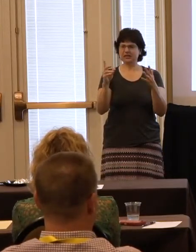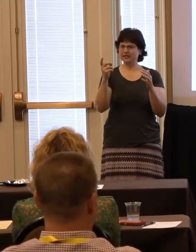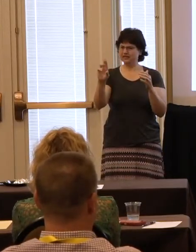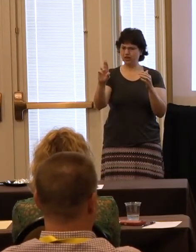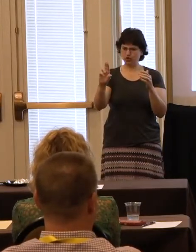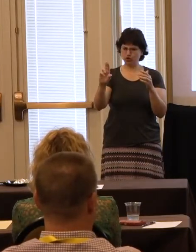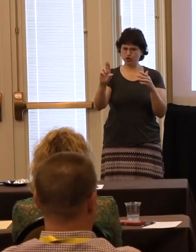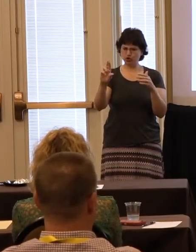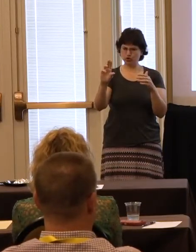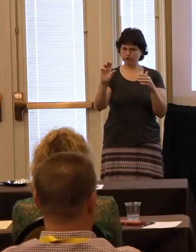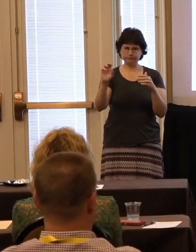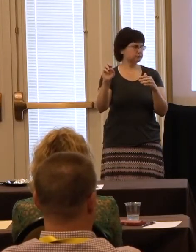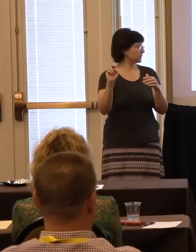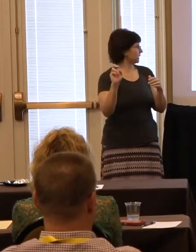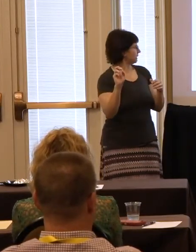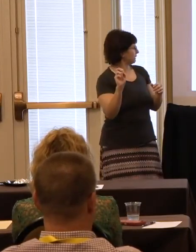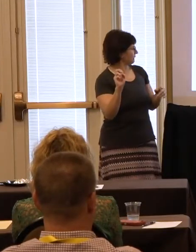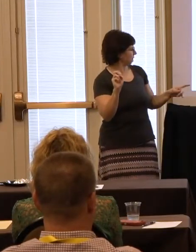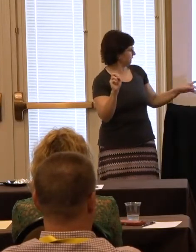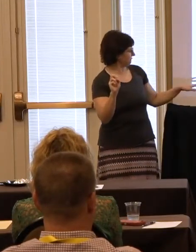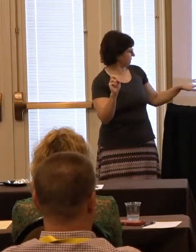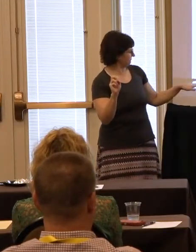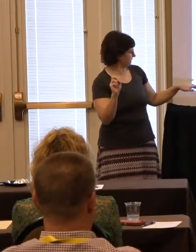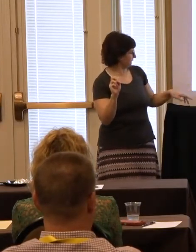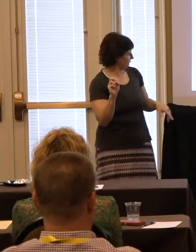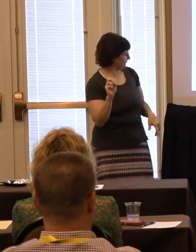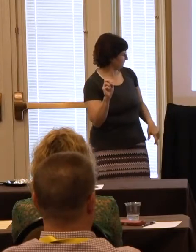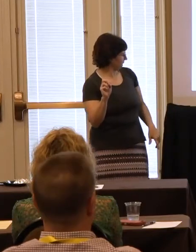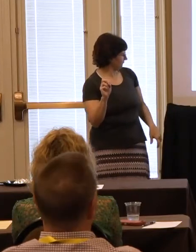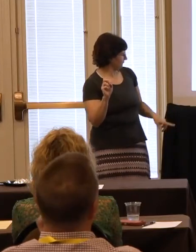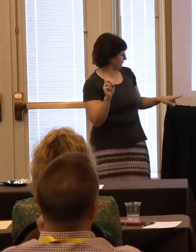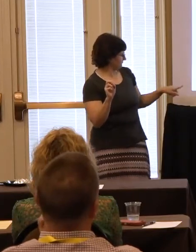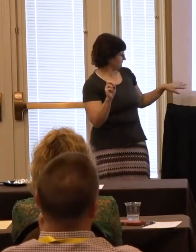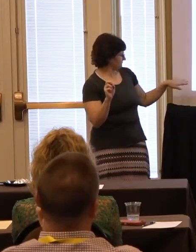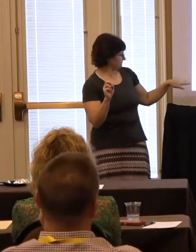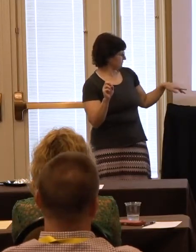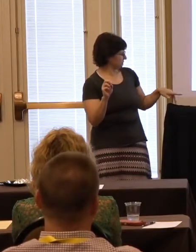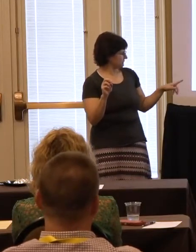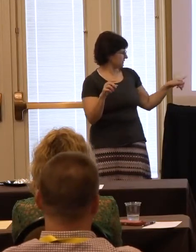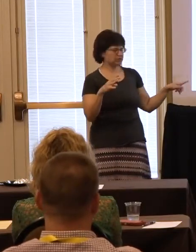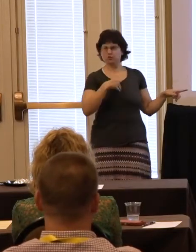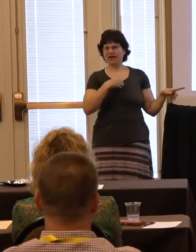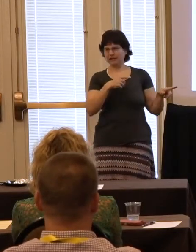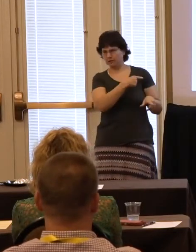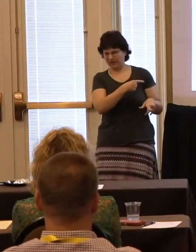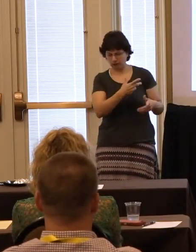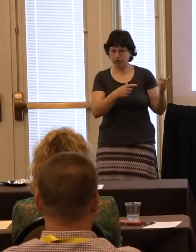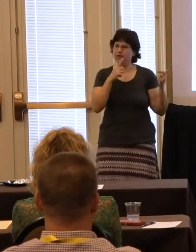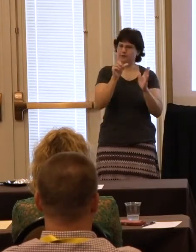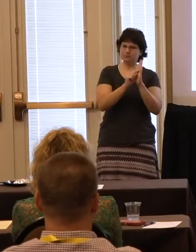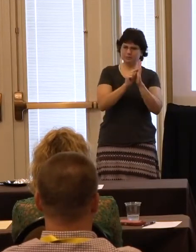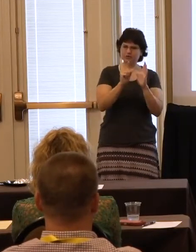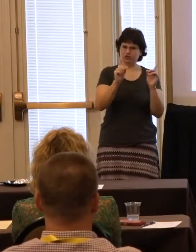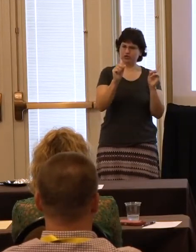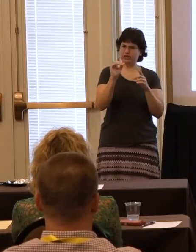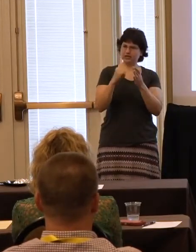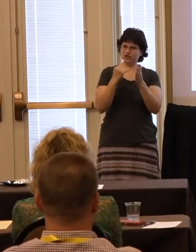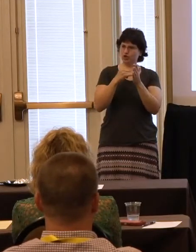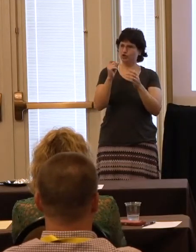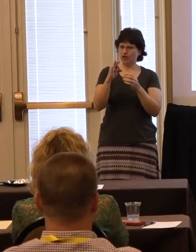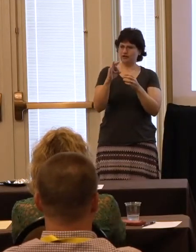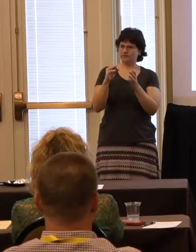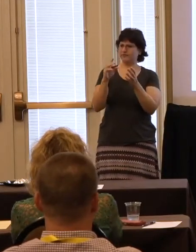Dr. Andrade in 2016. So this is an updated version of Whiting. And that was published in the Journal of